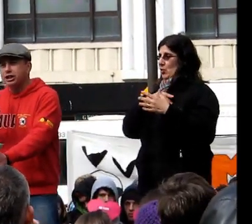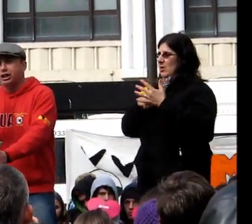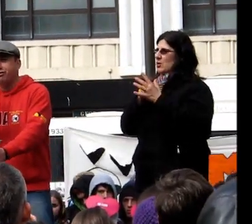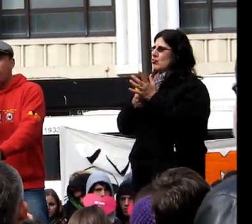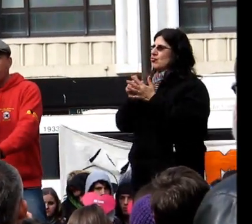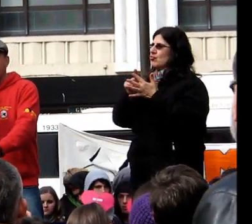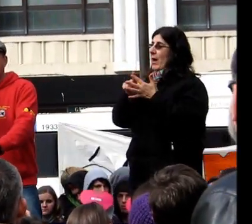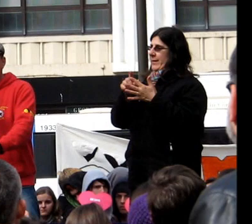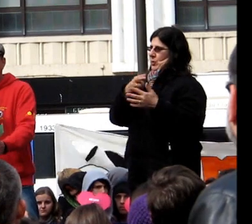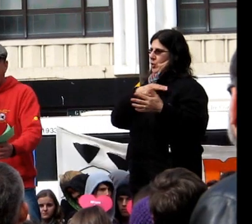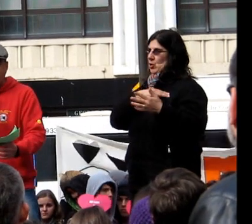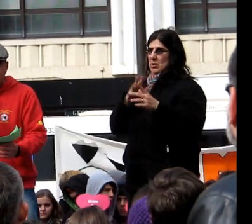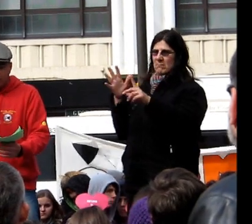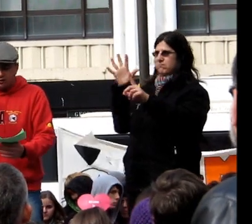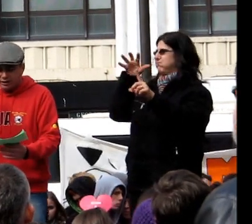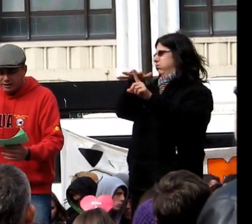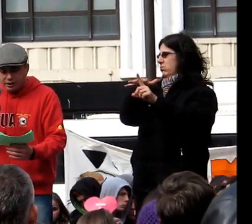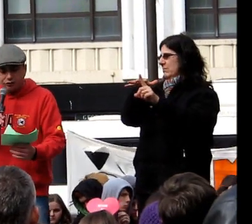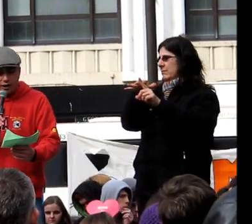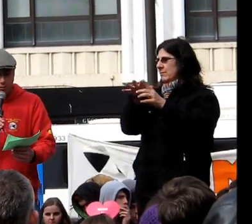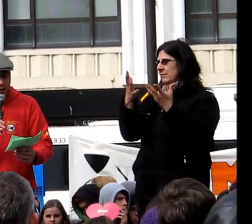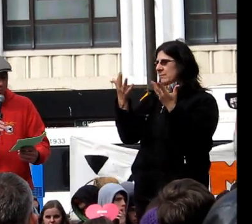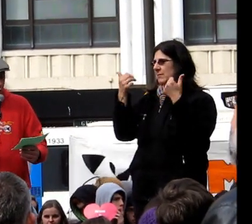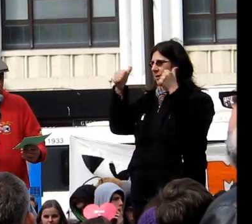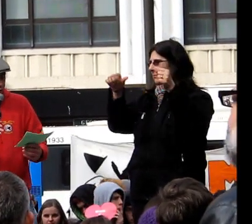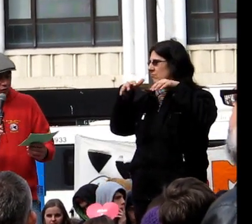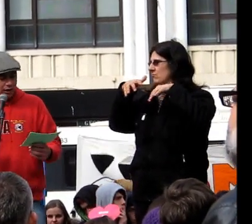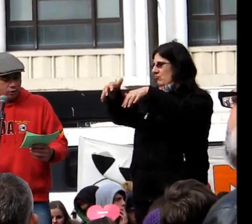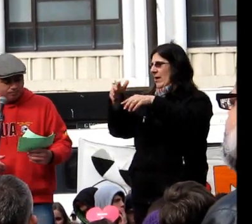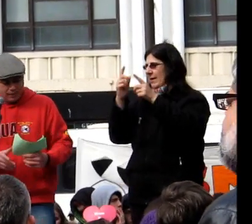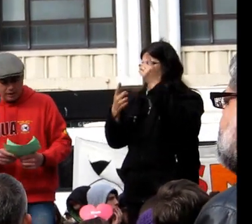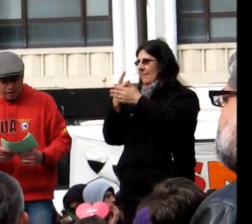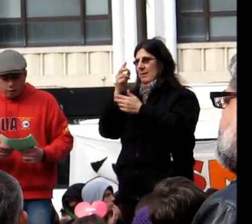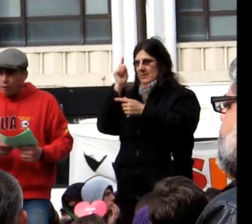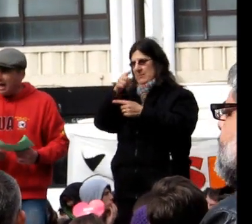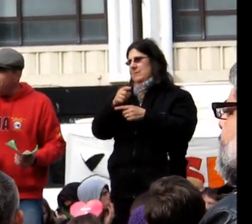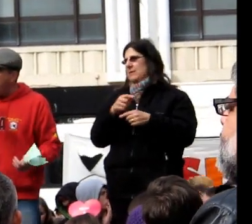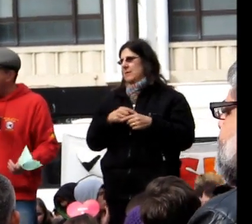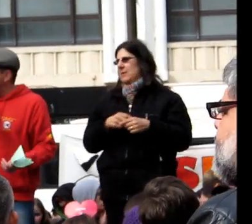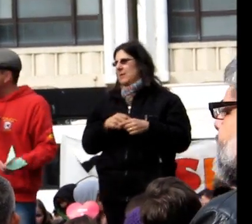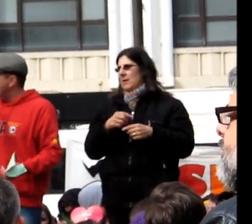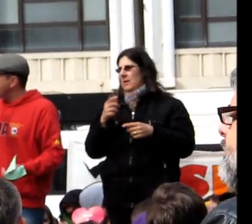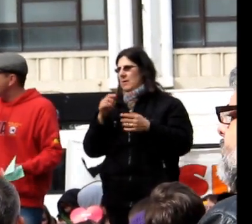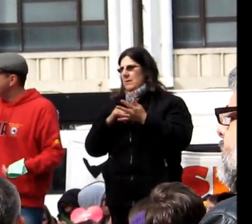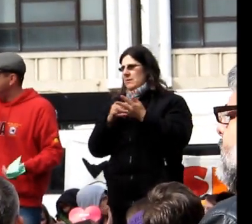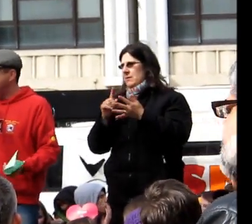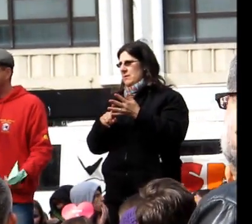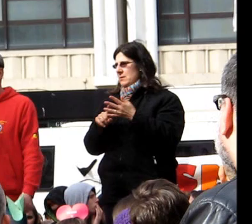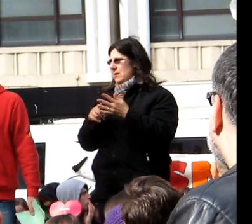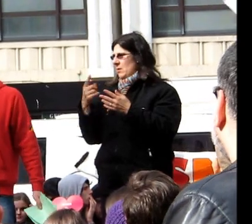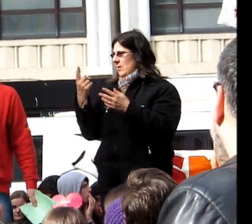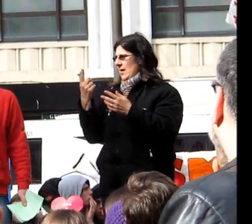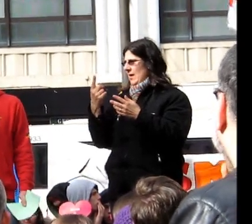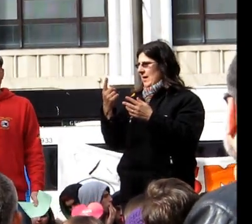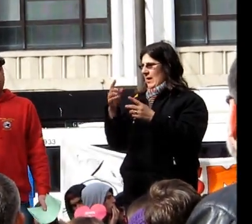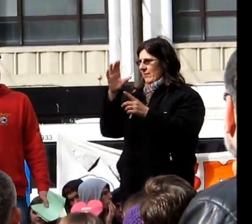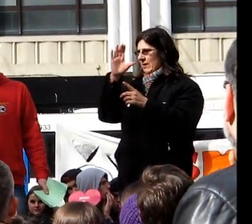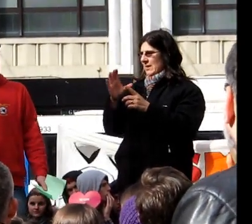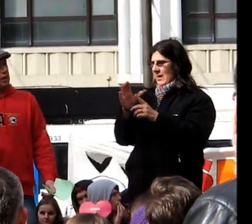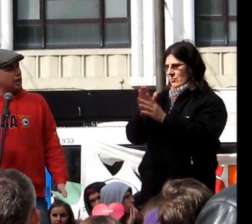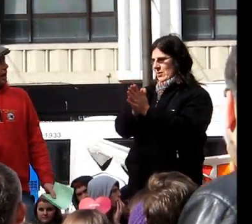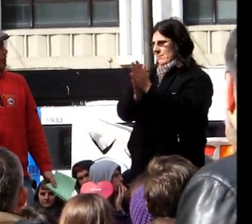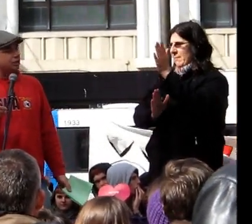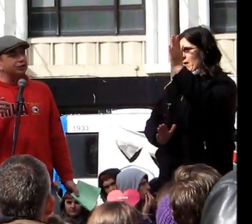to achieve when we involve ourselves in this incredibly important struggle. We are behind 11 countries. We should